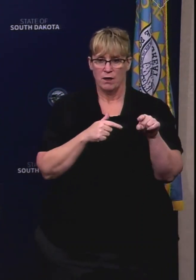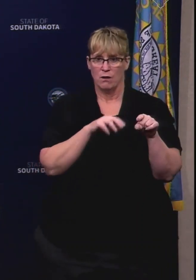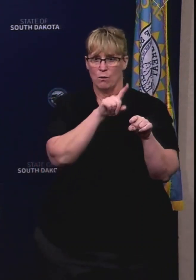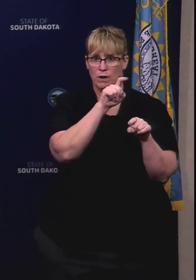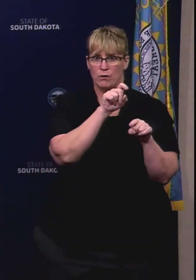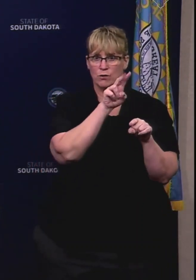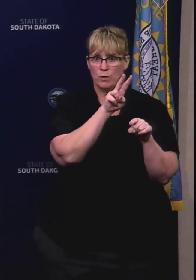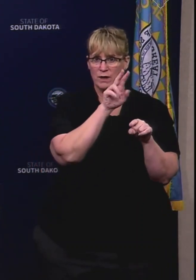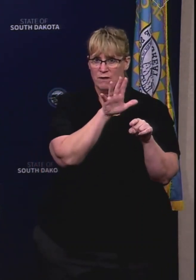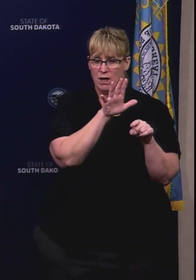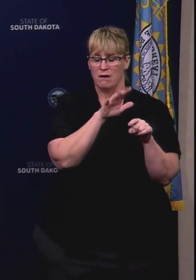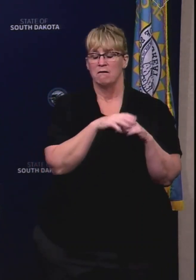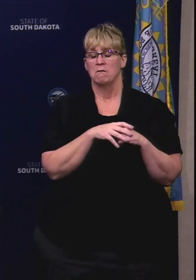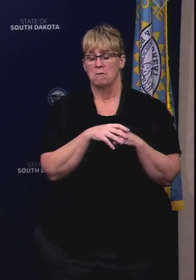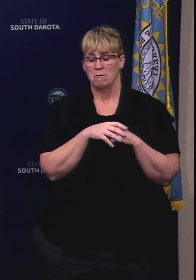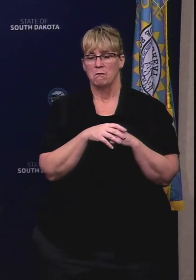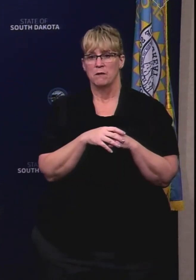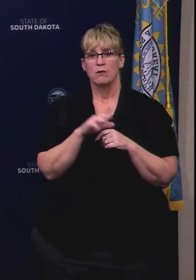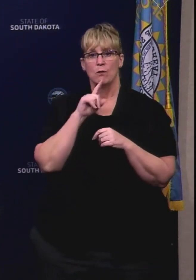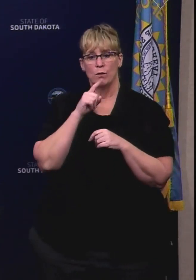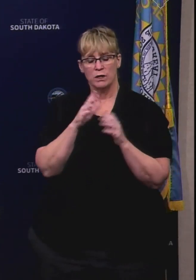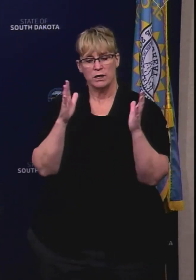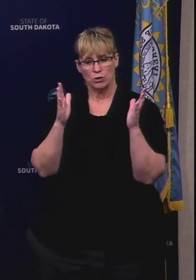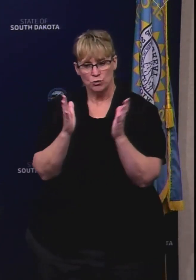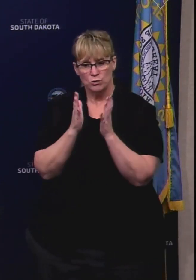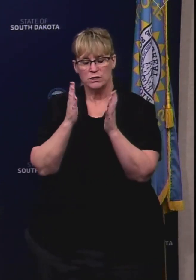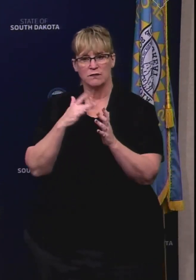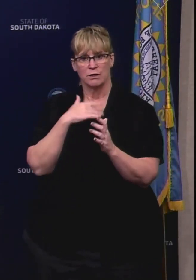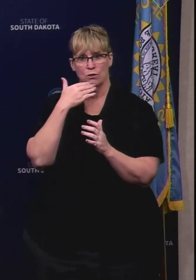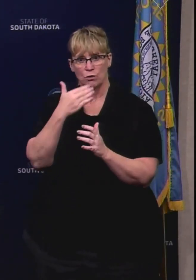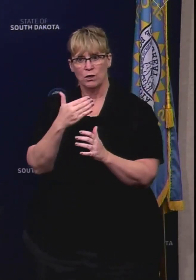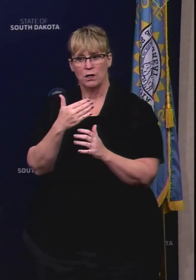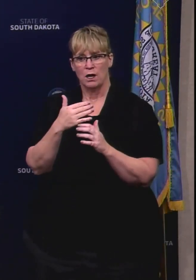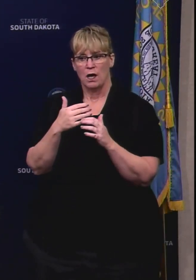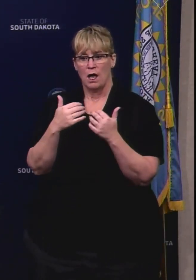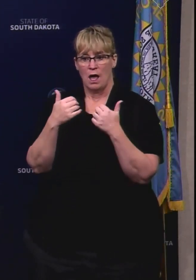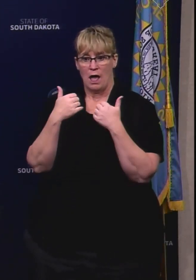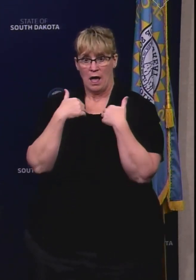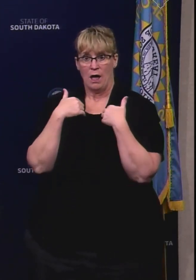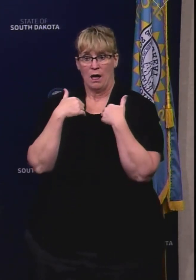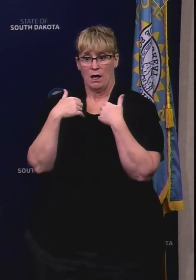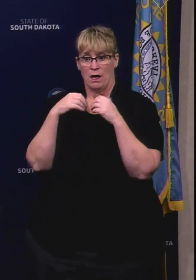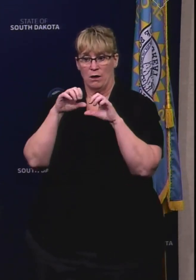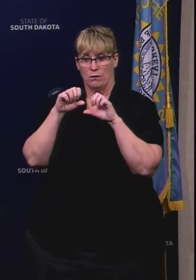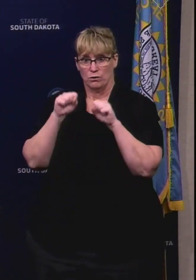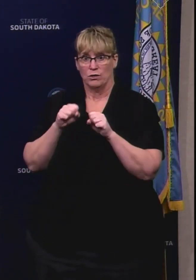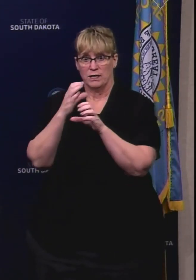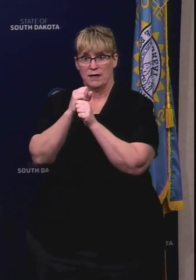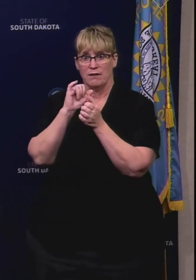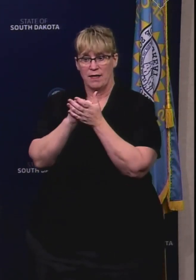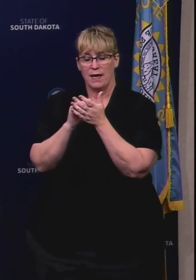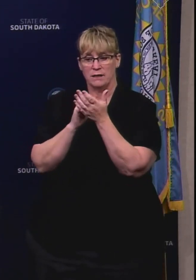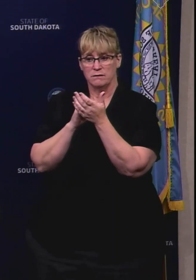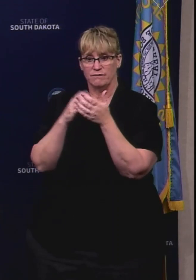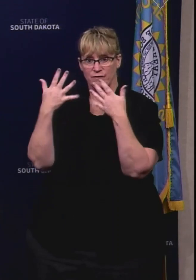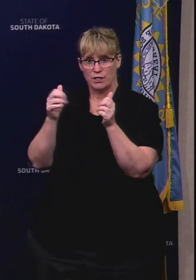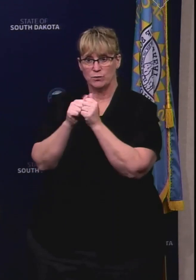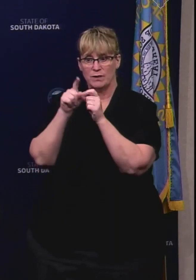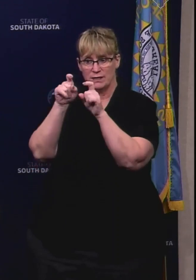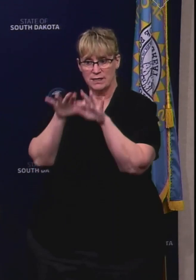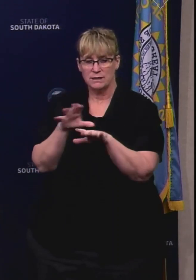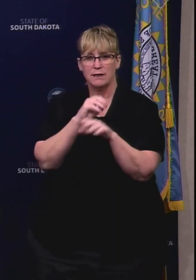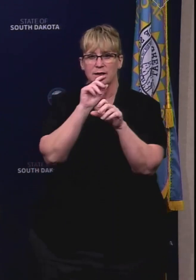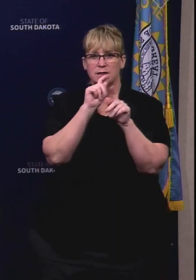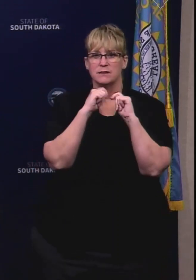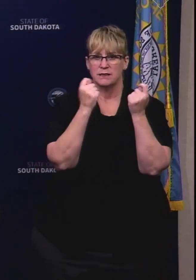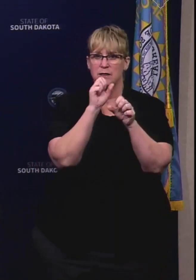were just really encouraged by how quickly they could get that done and are awaiting results, and the teamwork that